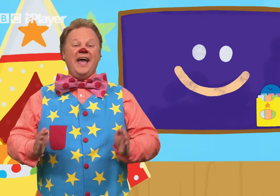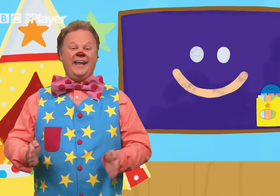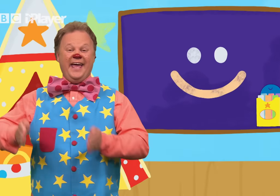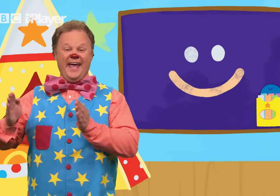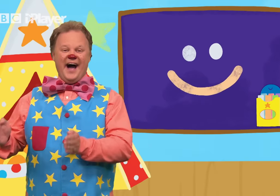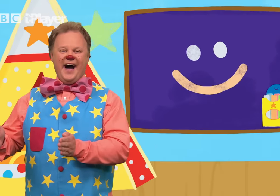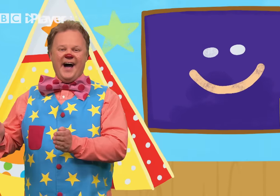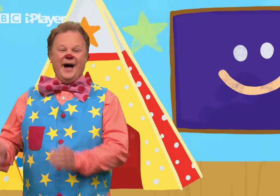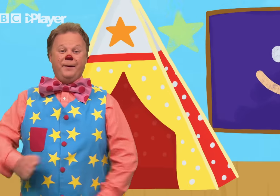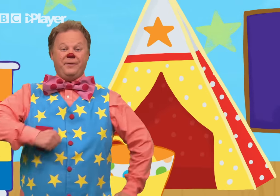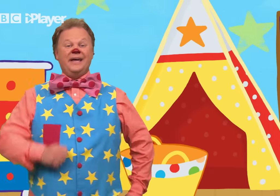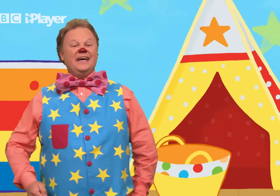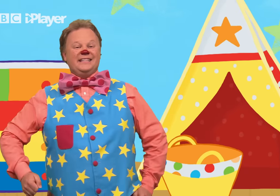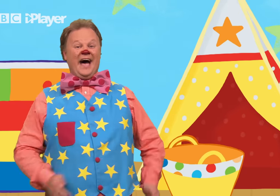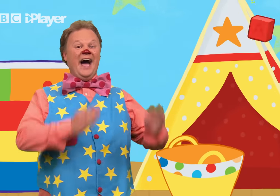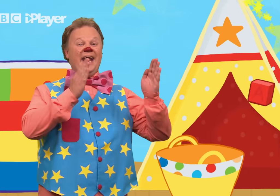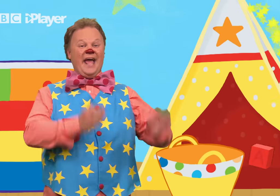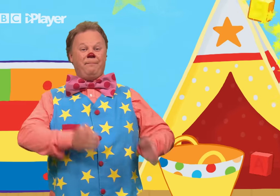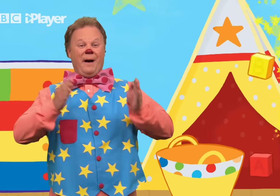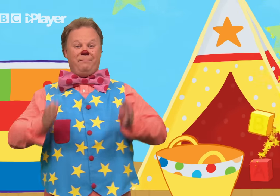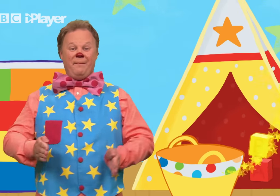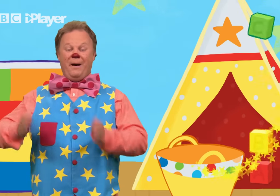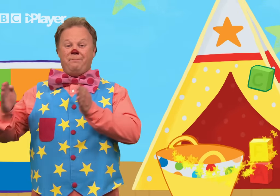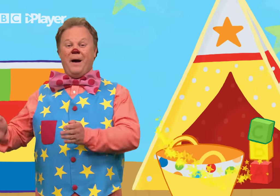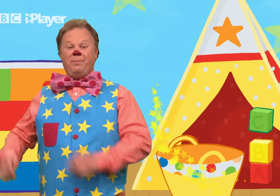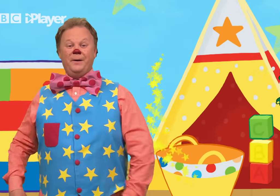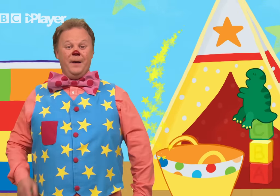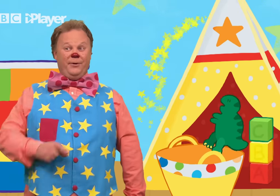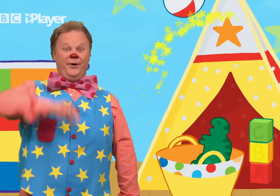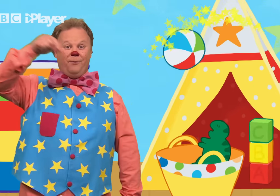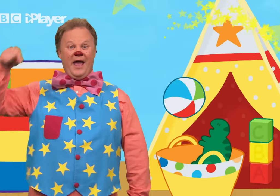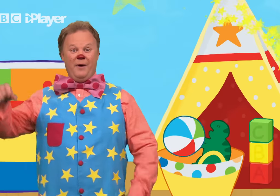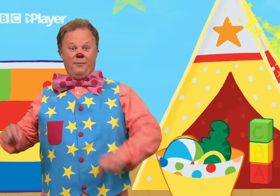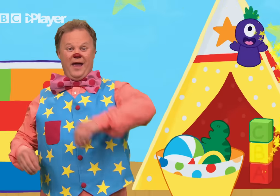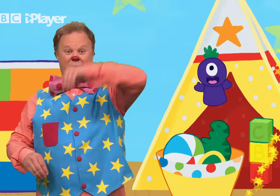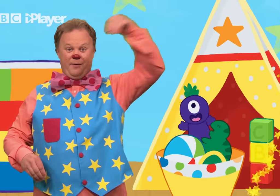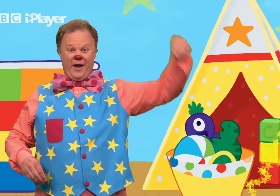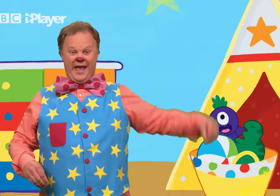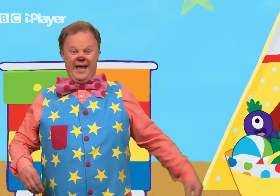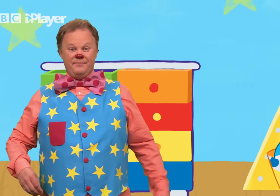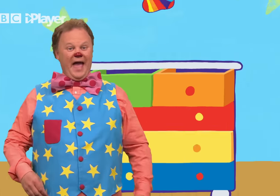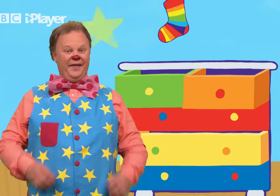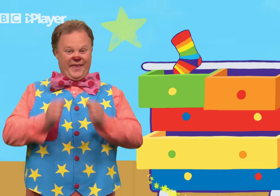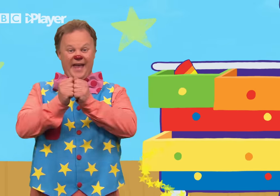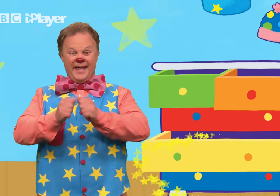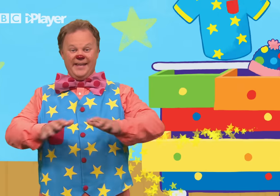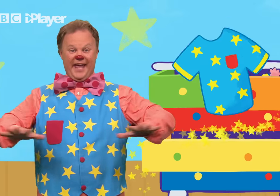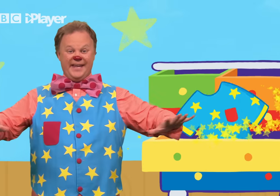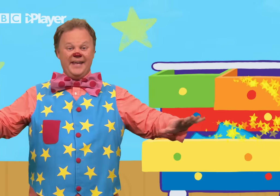Tidy up. Tidy up, up, up, up, up. Put away, way, way, way, way. At the